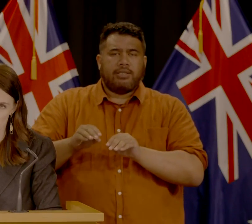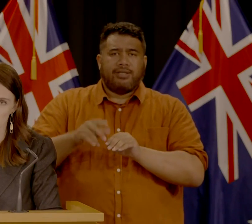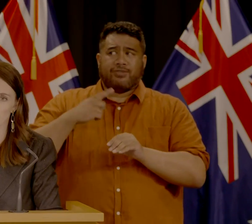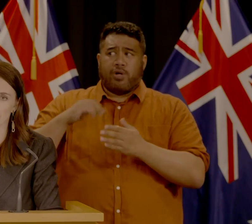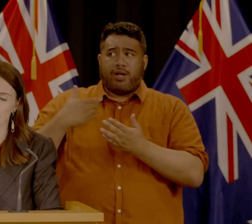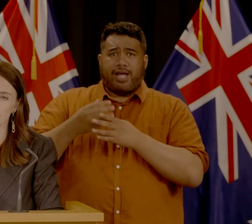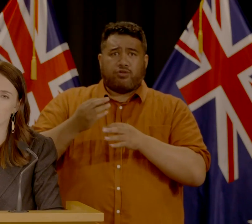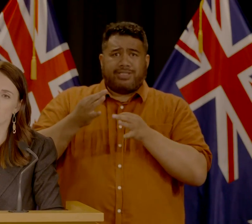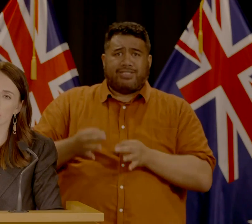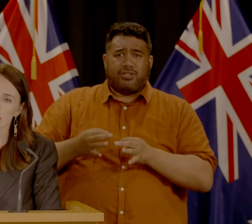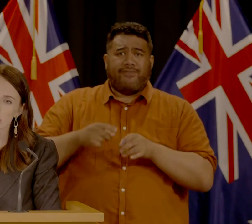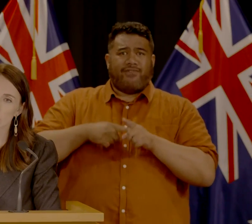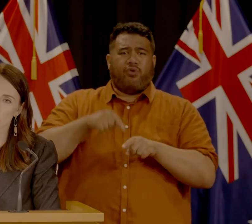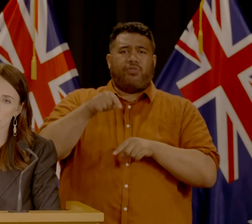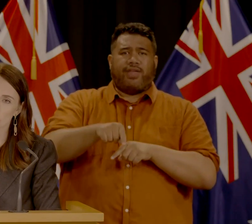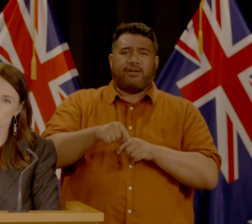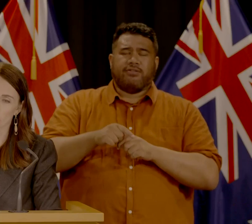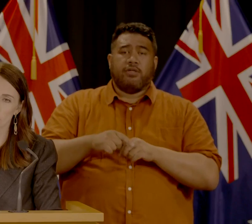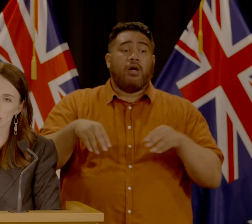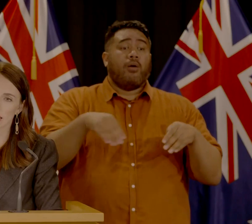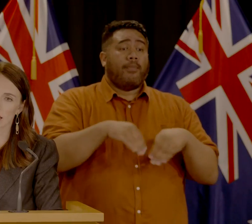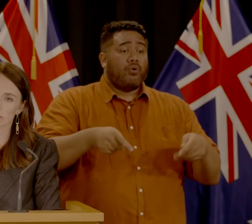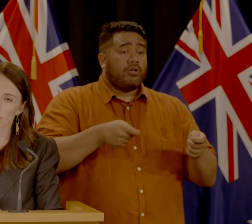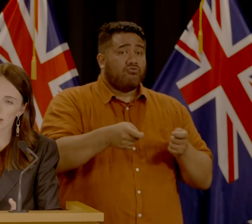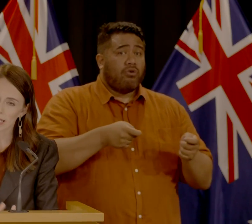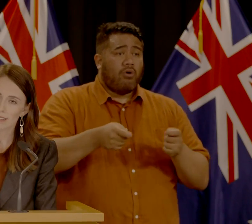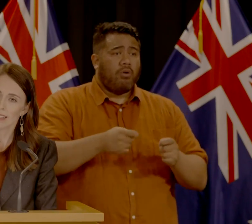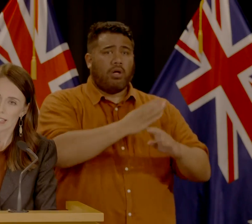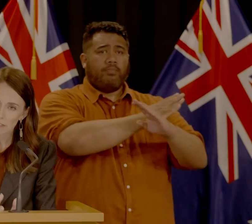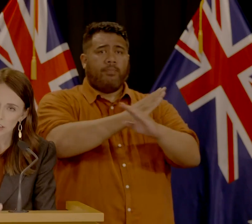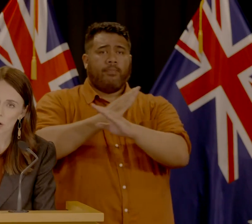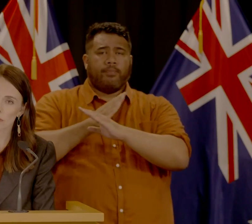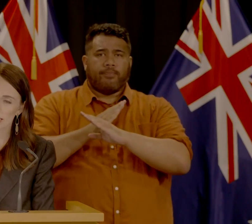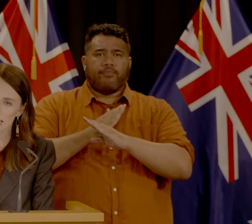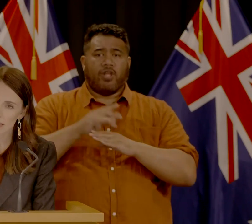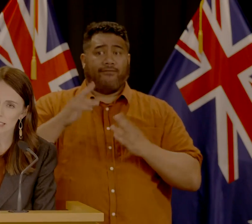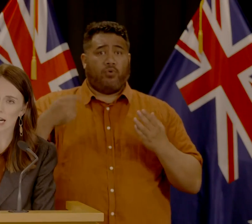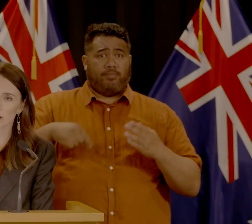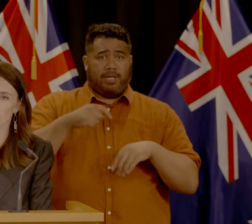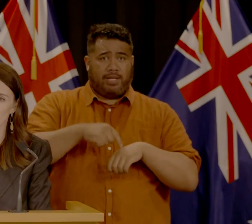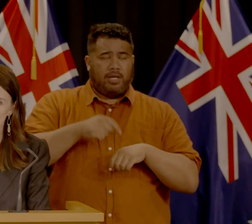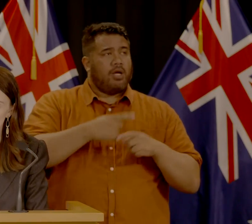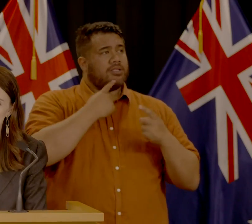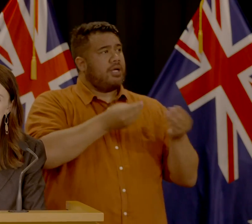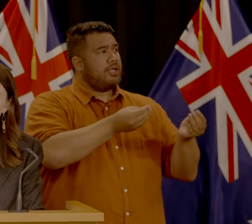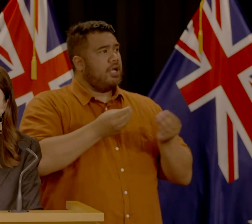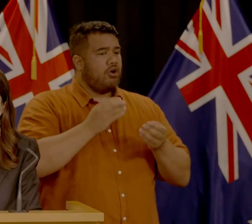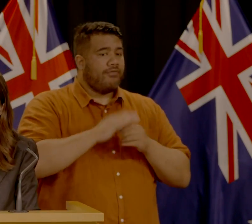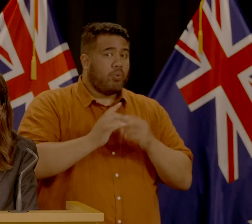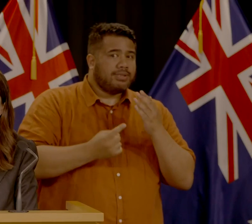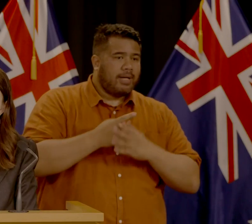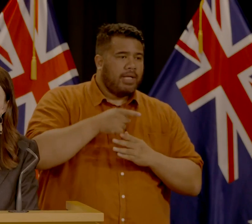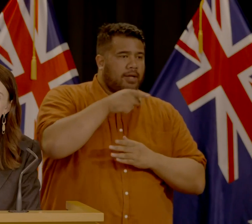our decision making. When it comes to the border controls, for me, every time we receive that data around what's happening at